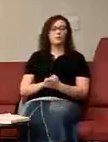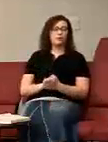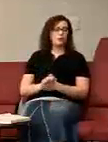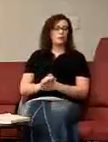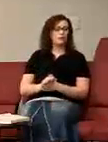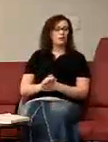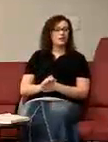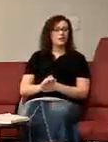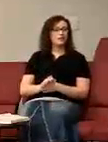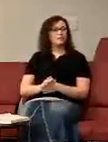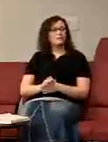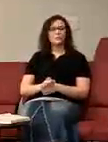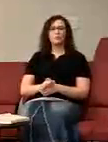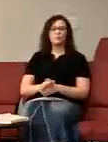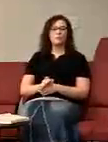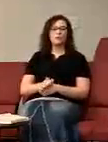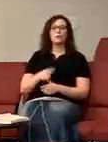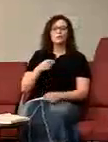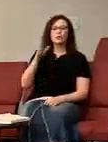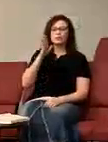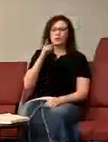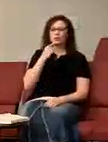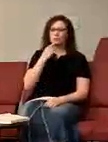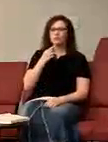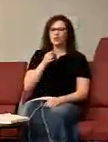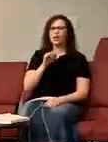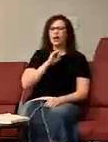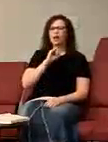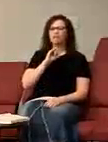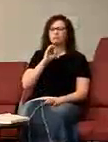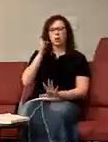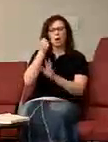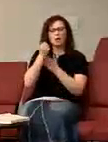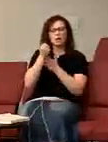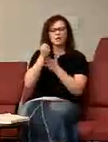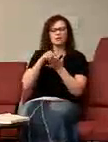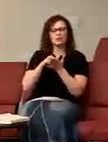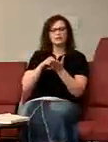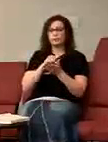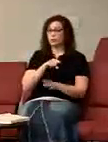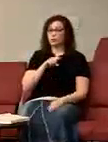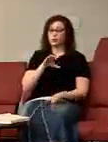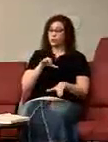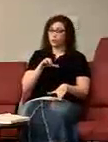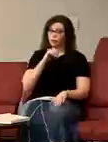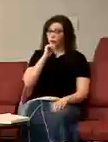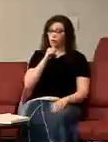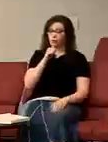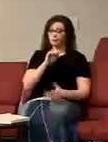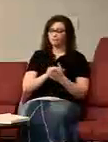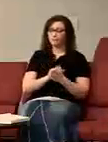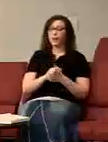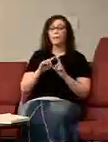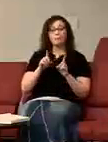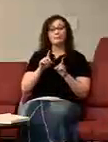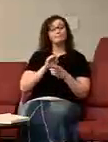And it was just God saying, you know what? I got this. You don't got this. I got this. If you want to try to do it, I'll